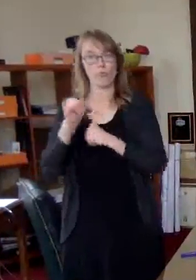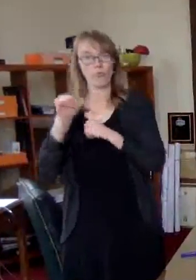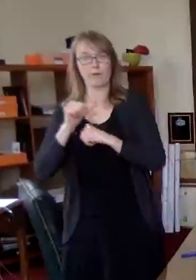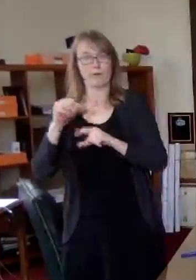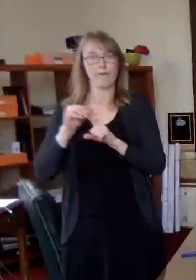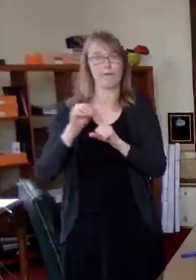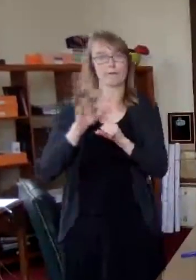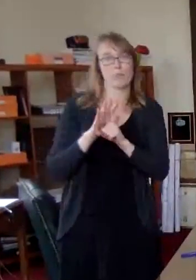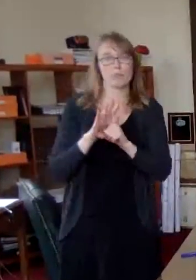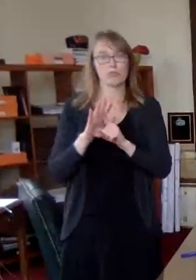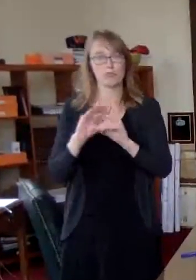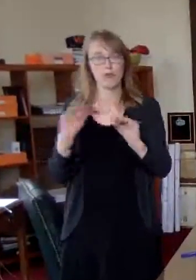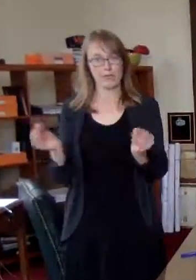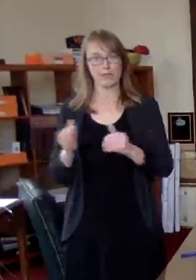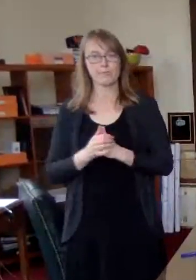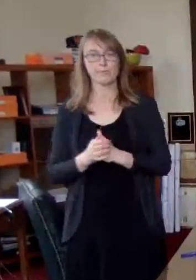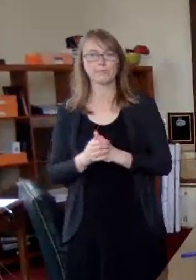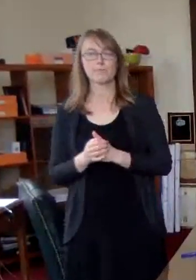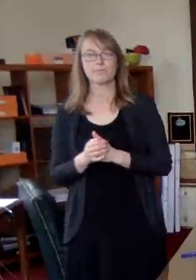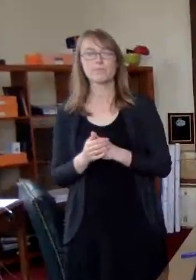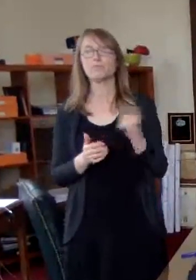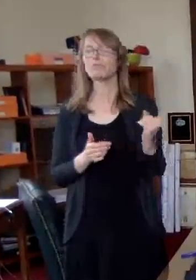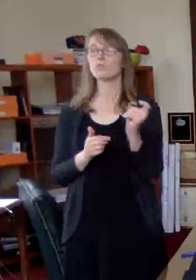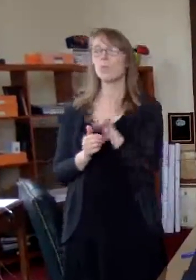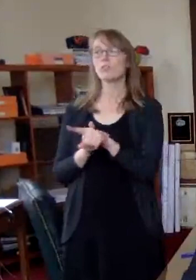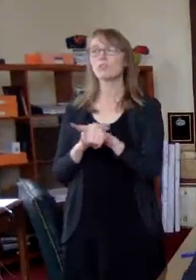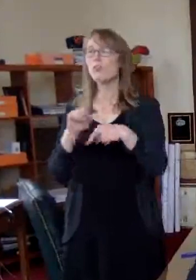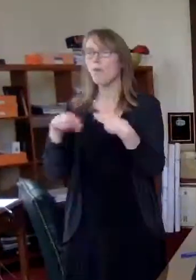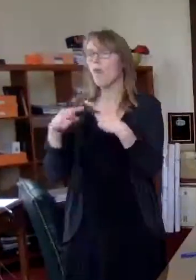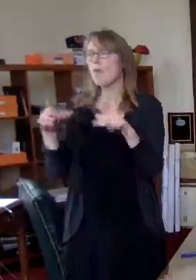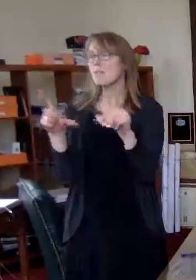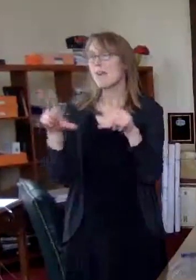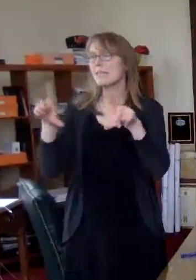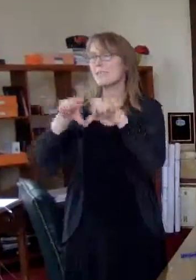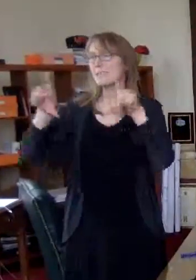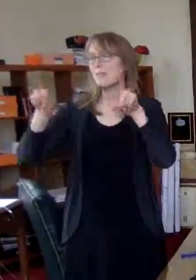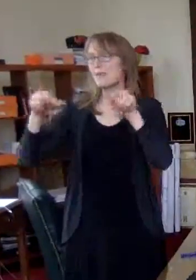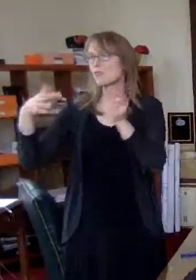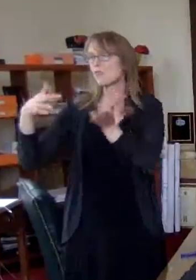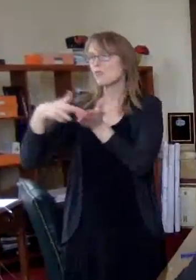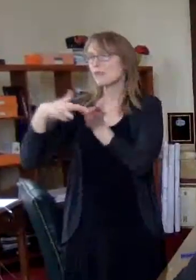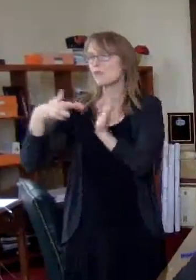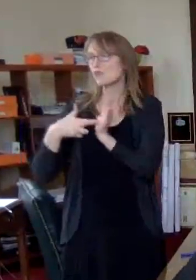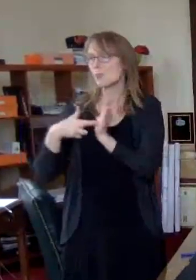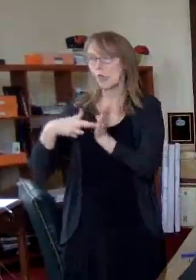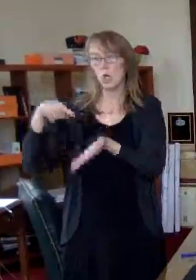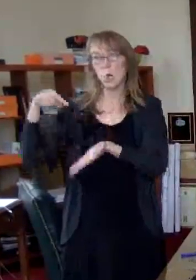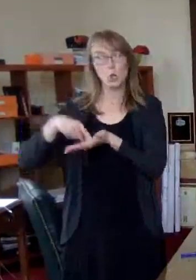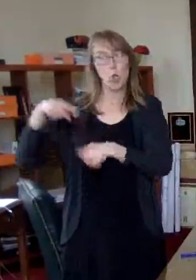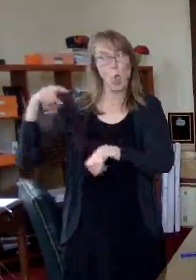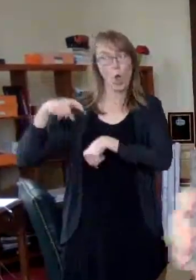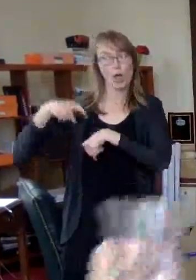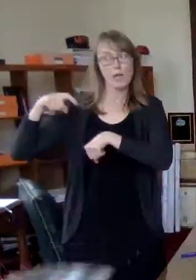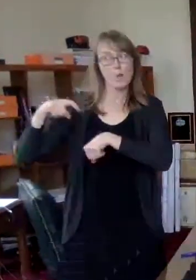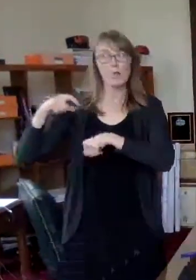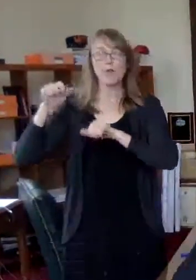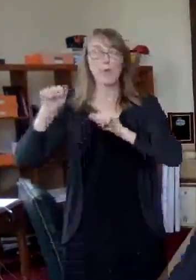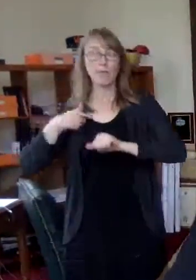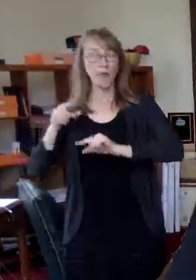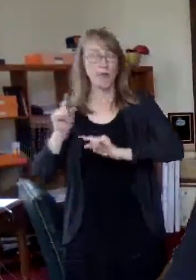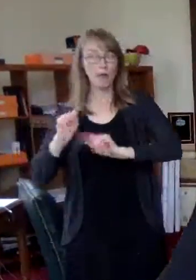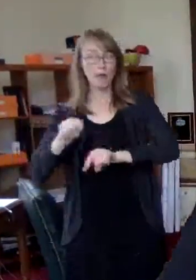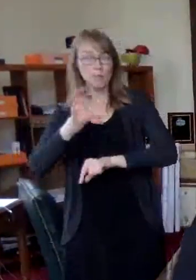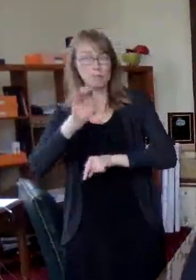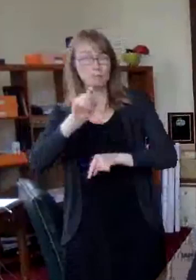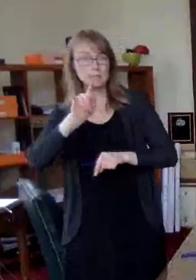possible. License plate registrations, are they still due on time, and can I come down to City Hall and get my